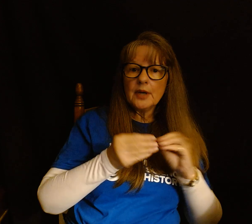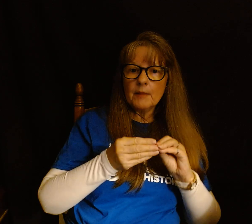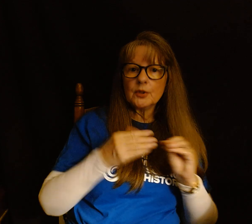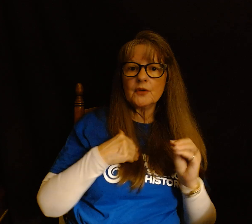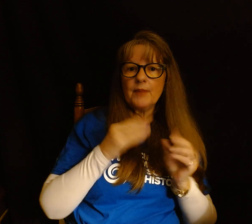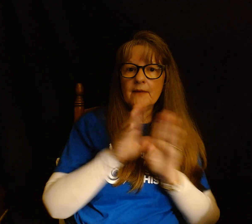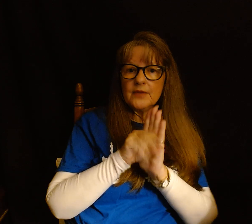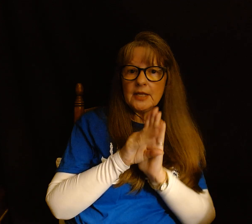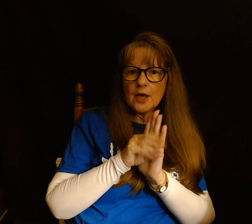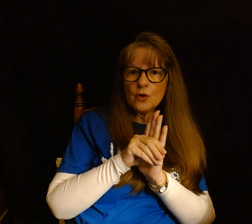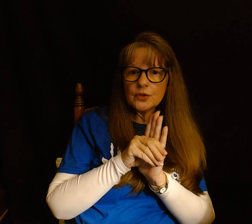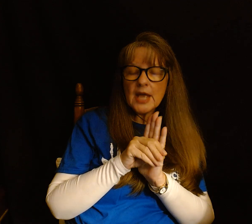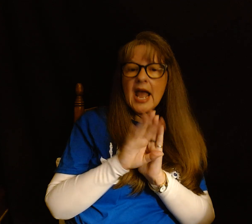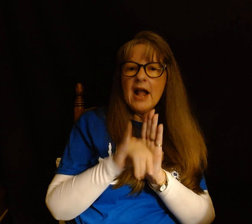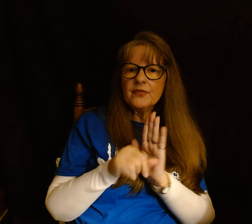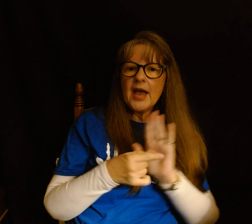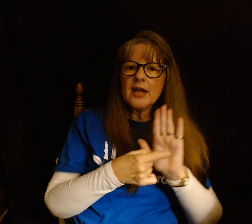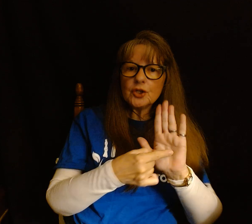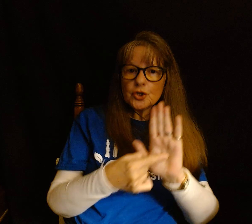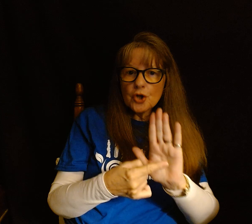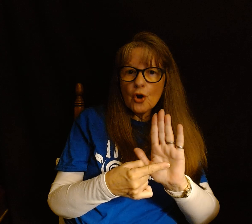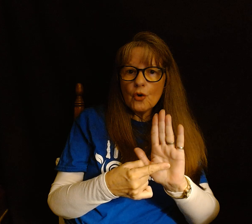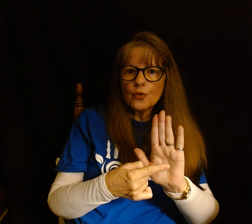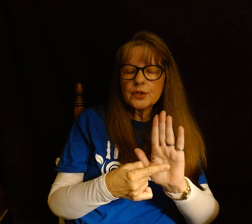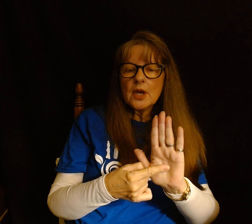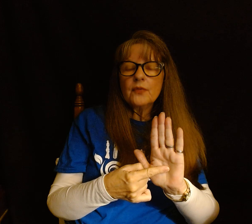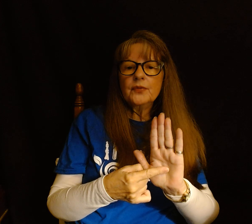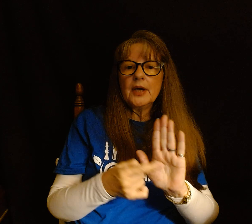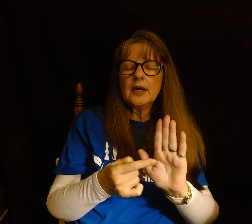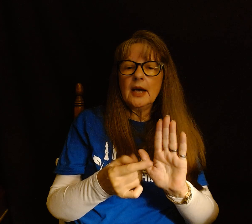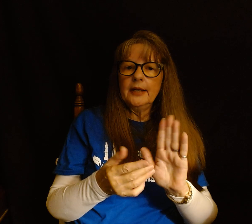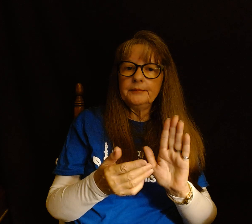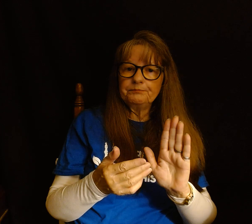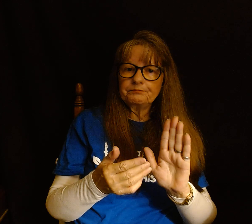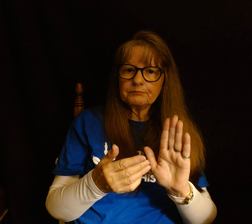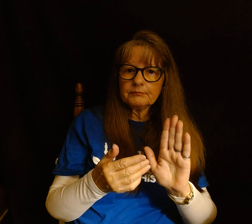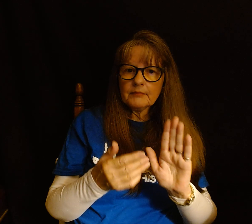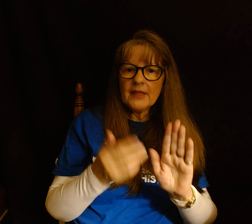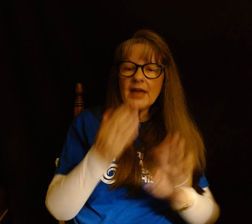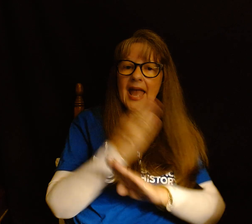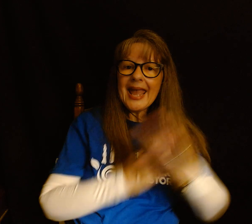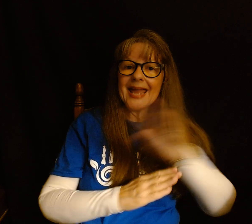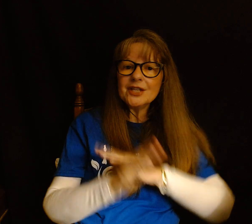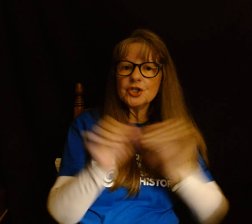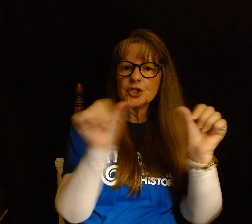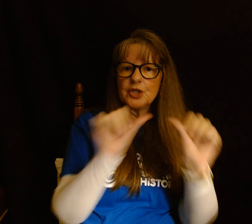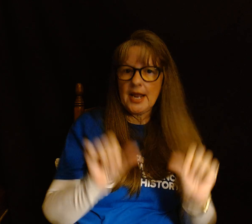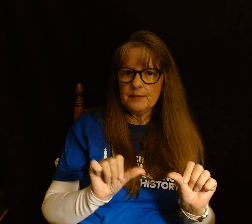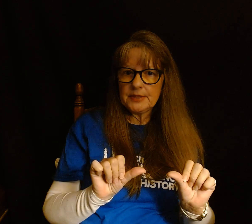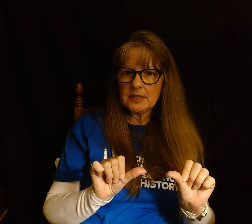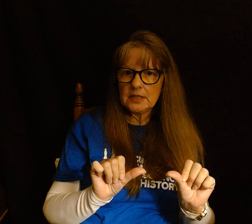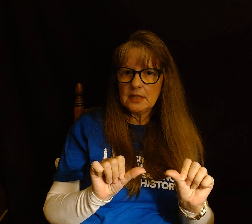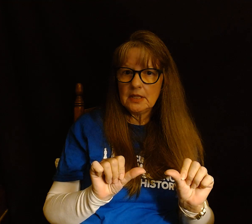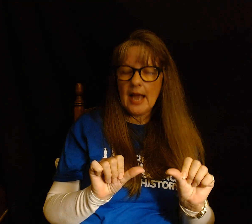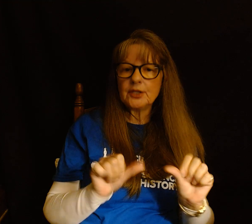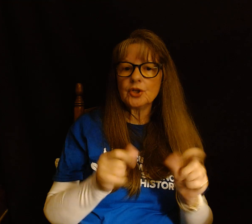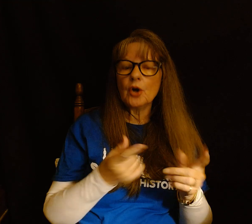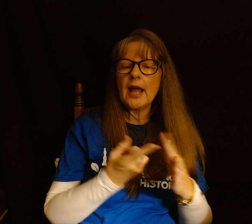numbers of my videos, and that shows the hand shapes. I start out